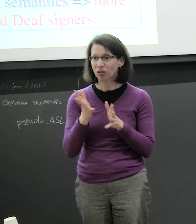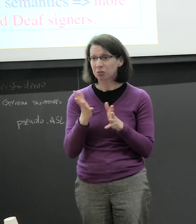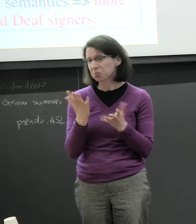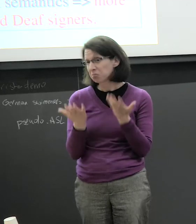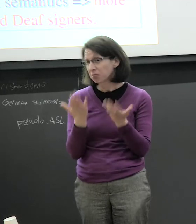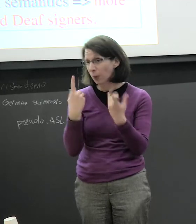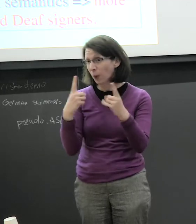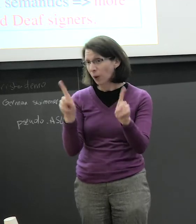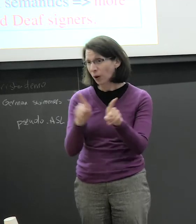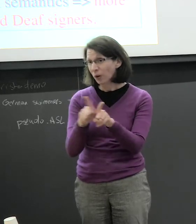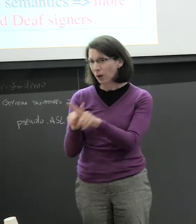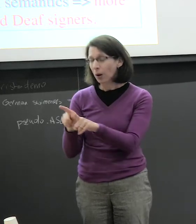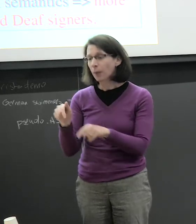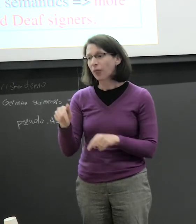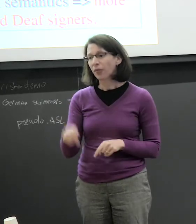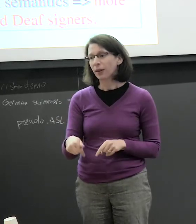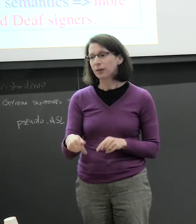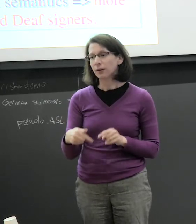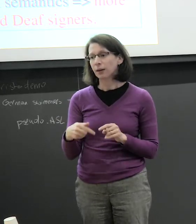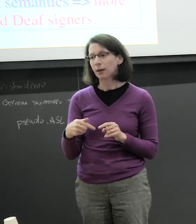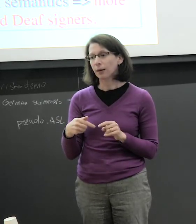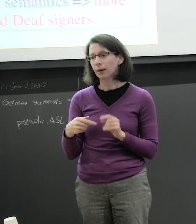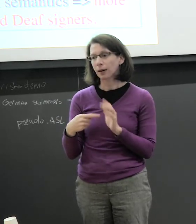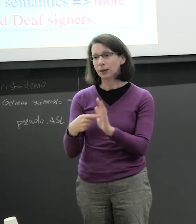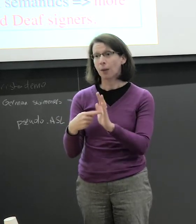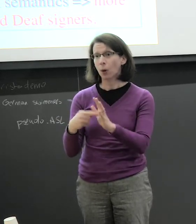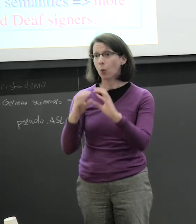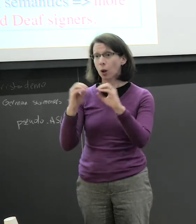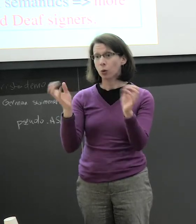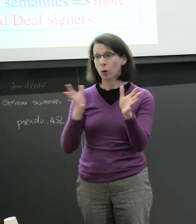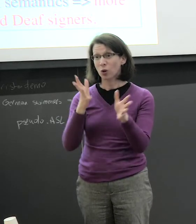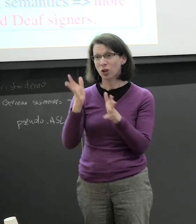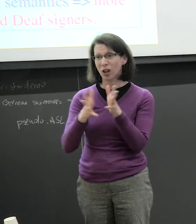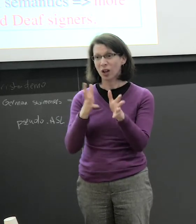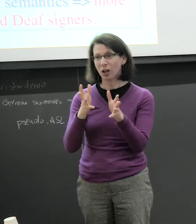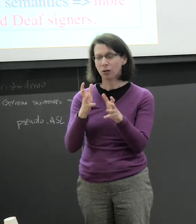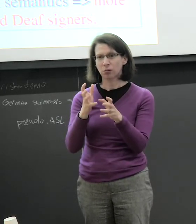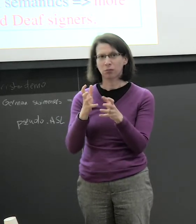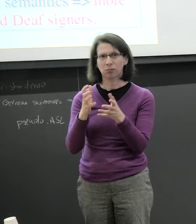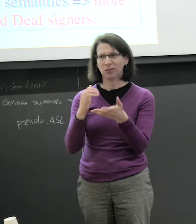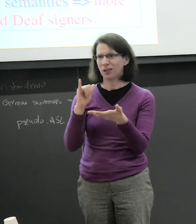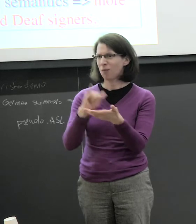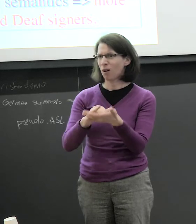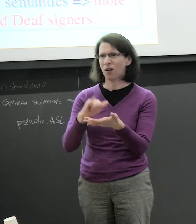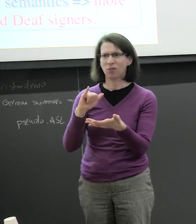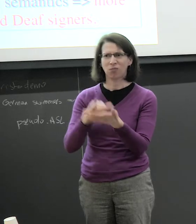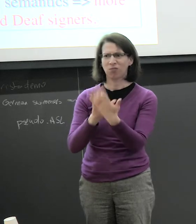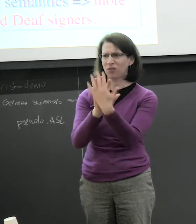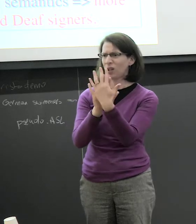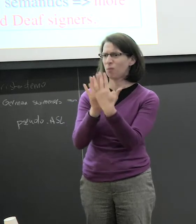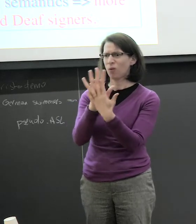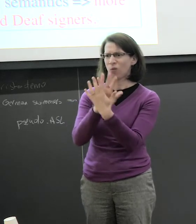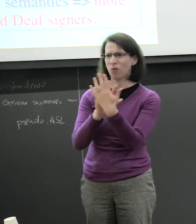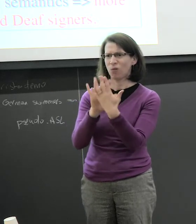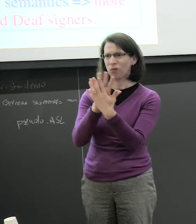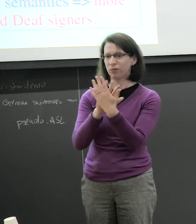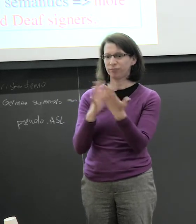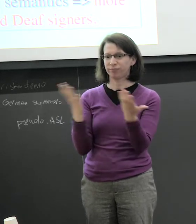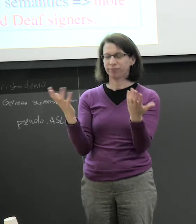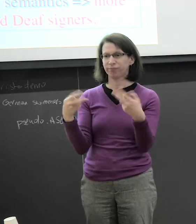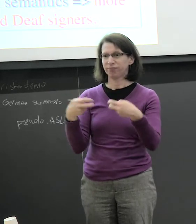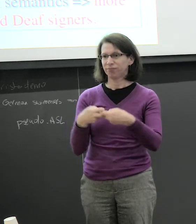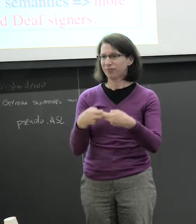course, this is a case in which, without a gesture, you might get this impossible ambiguity that you don't know how to